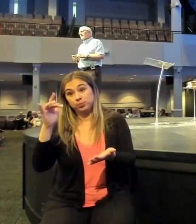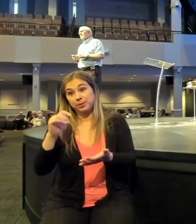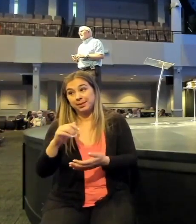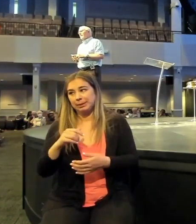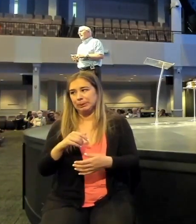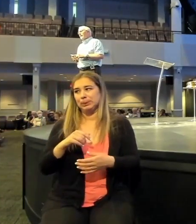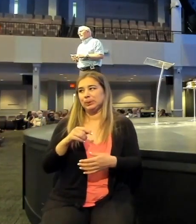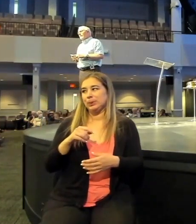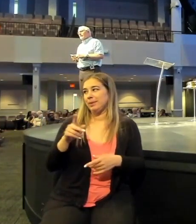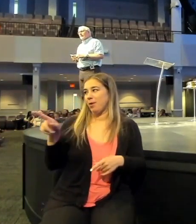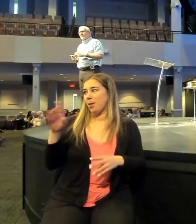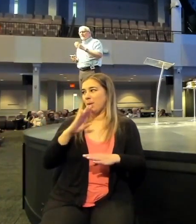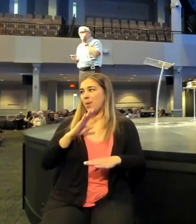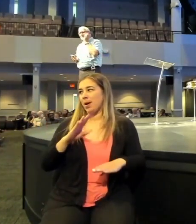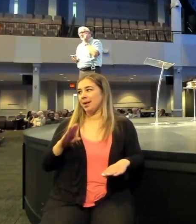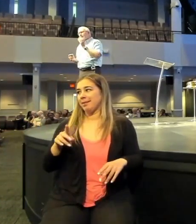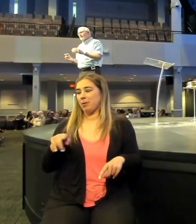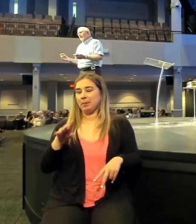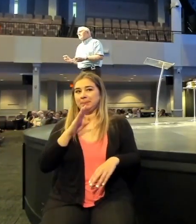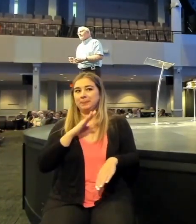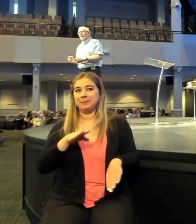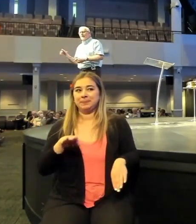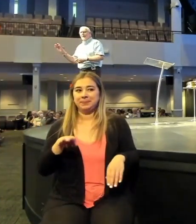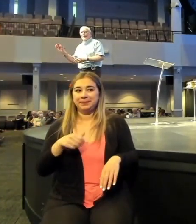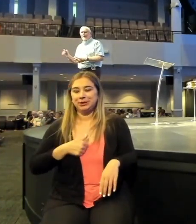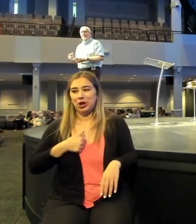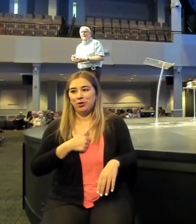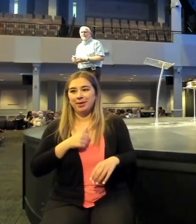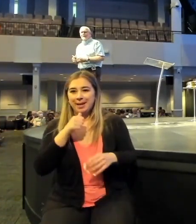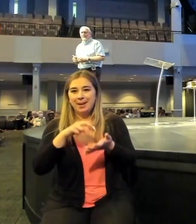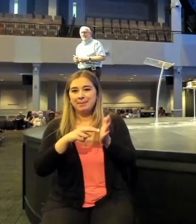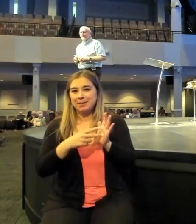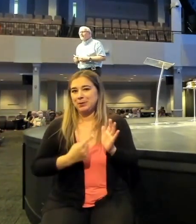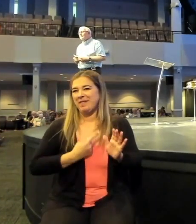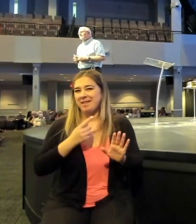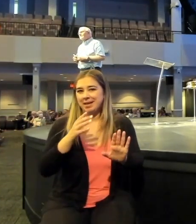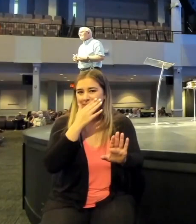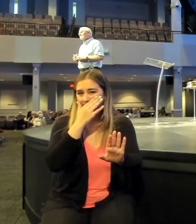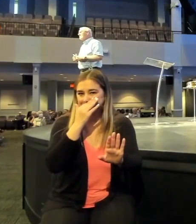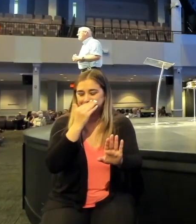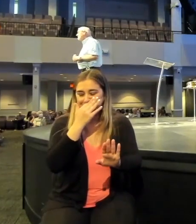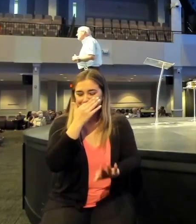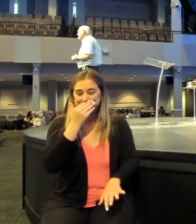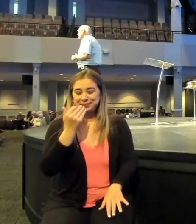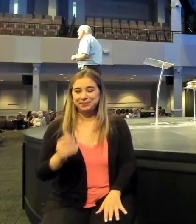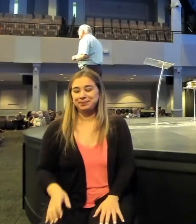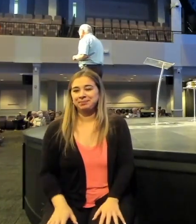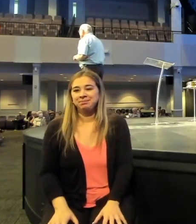Oh, I just stepped into meddling right there, didn't I? Oh, I'm sorry, forgive me, I didn't mean to say that, okay?